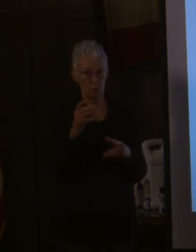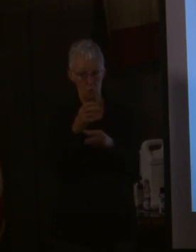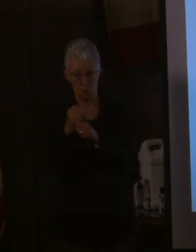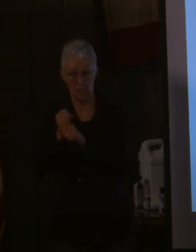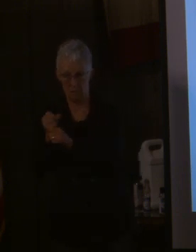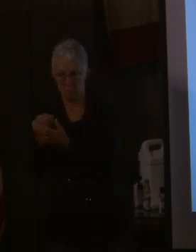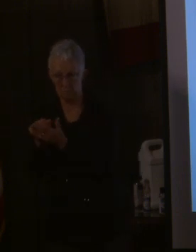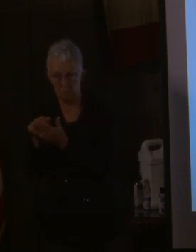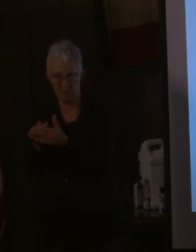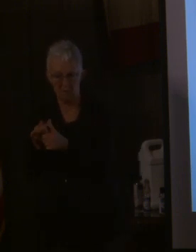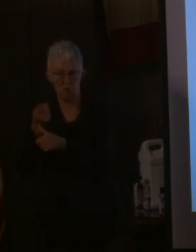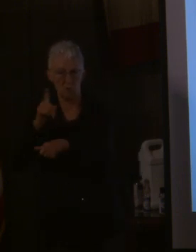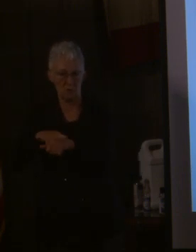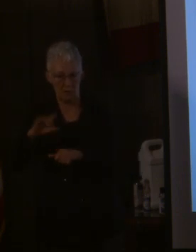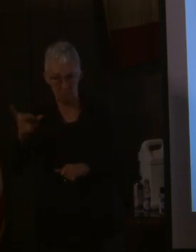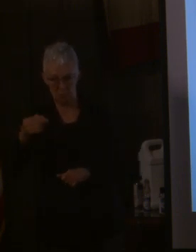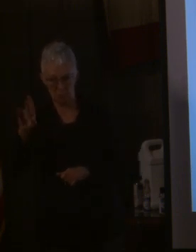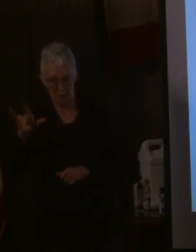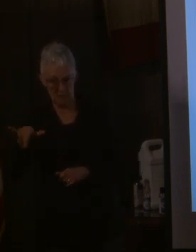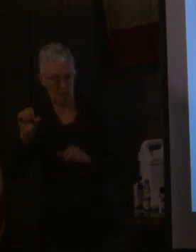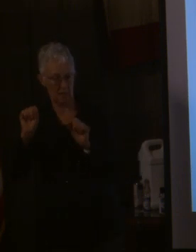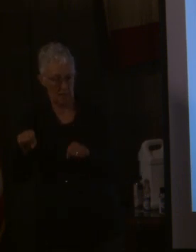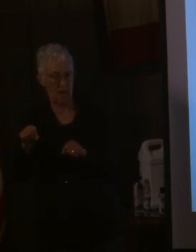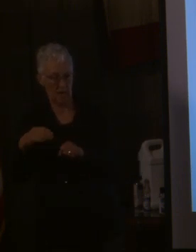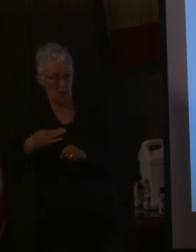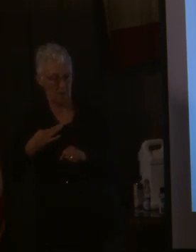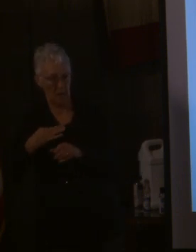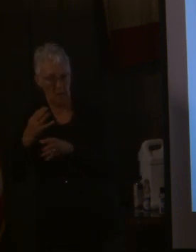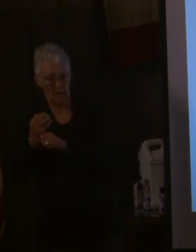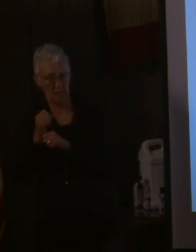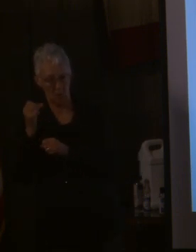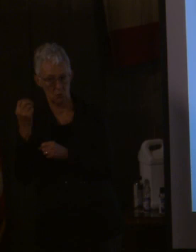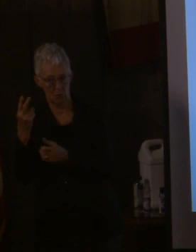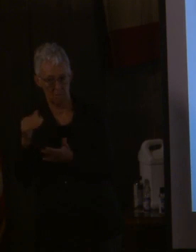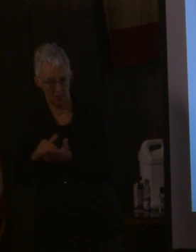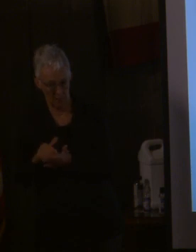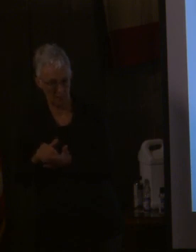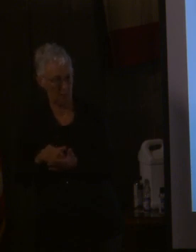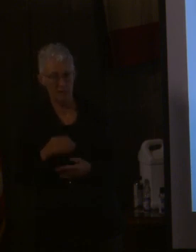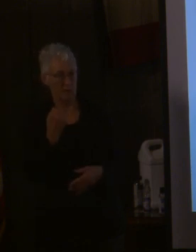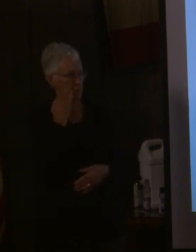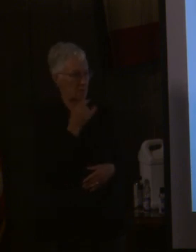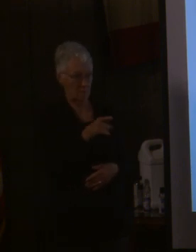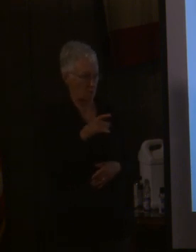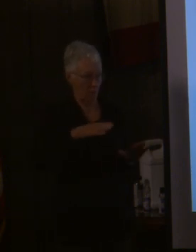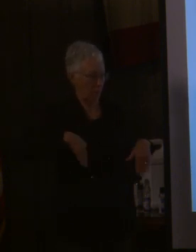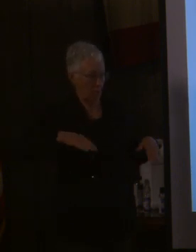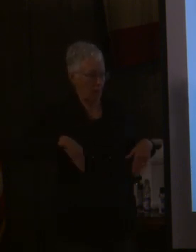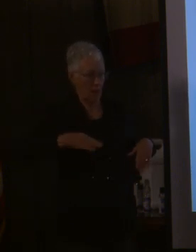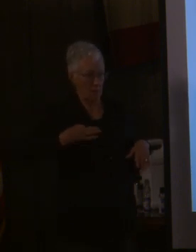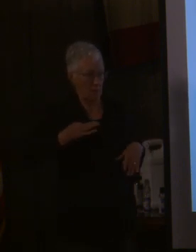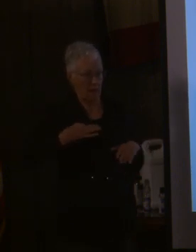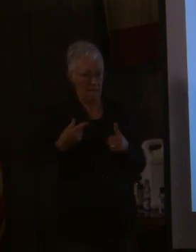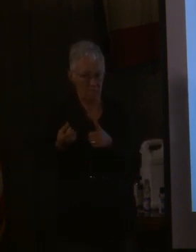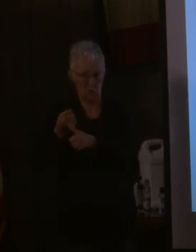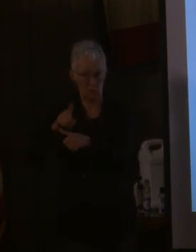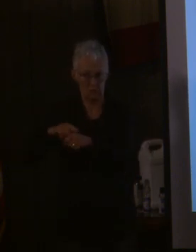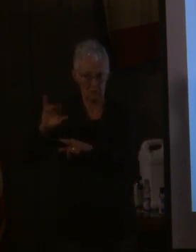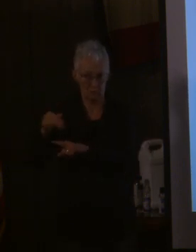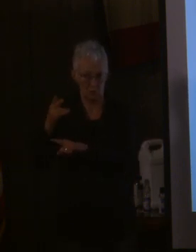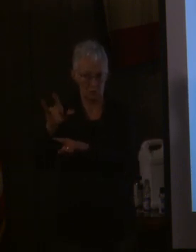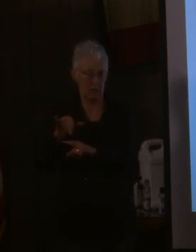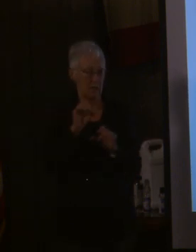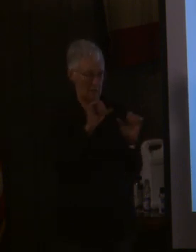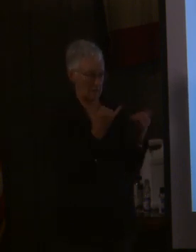in the first round, you'll be able to get $12,000. If you did not apply in the first round, you can get $24,000. So just,